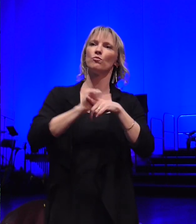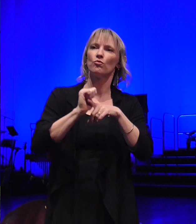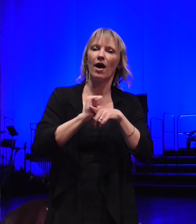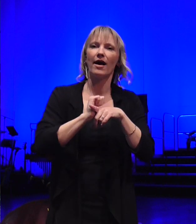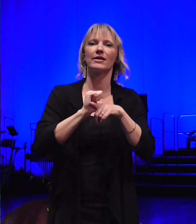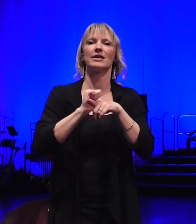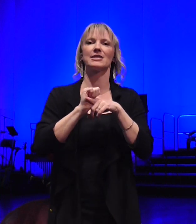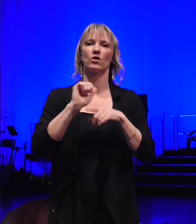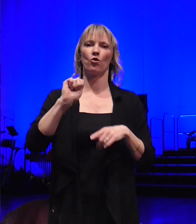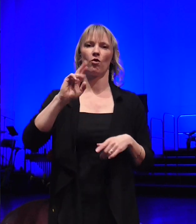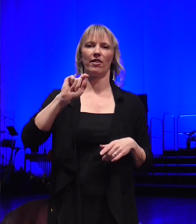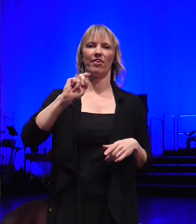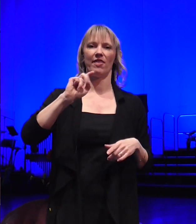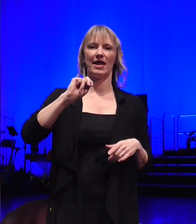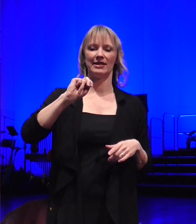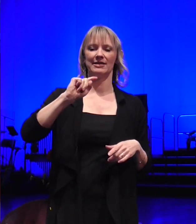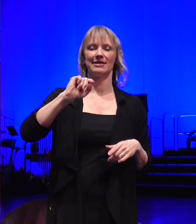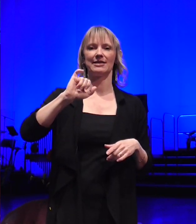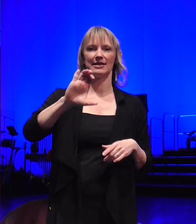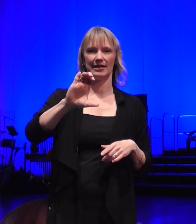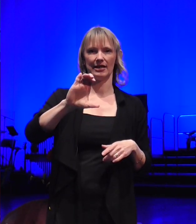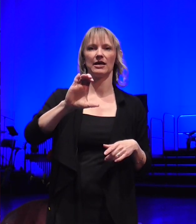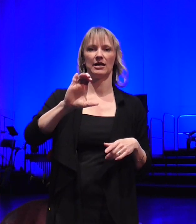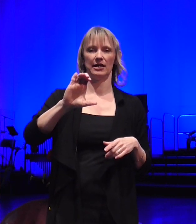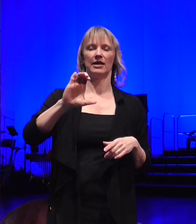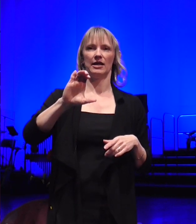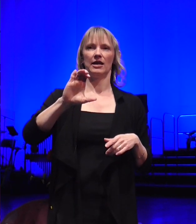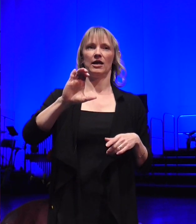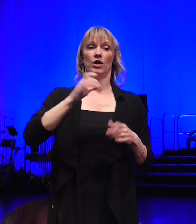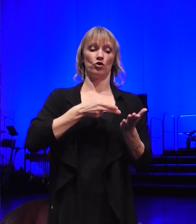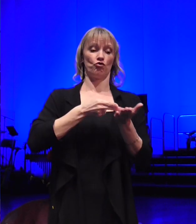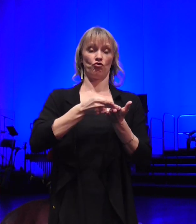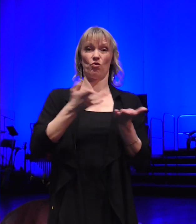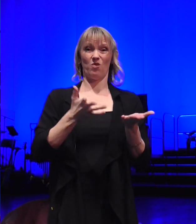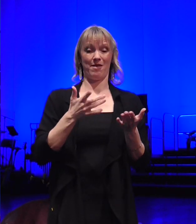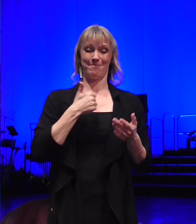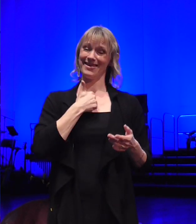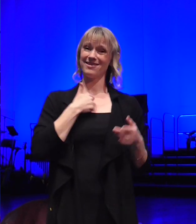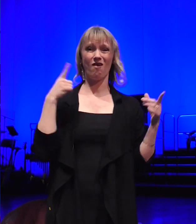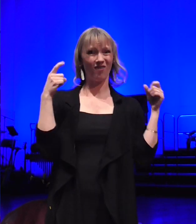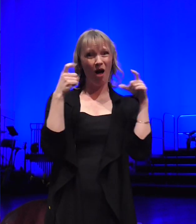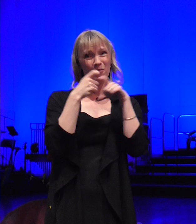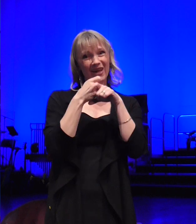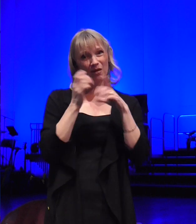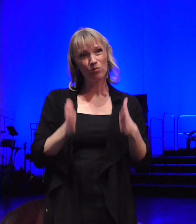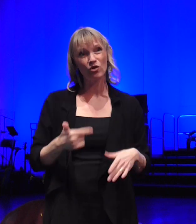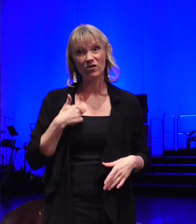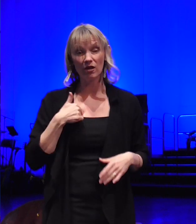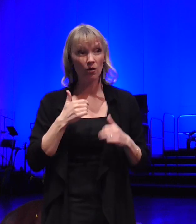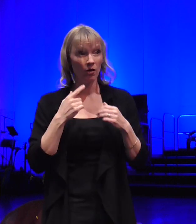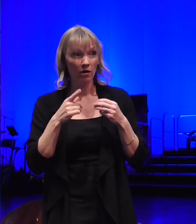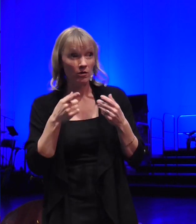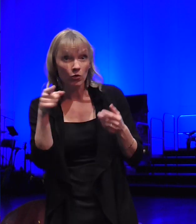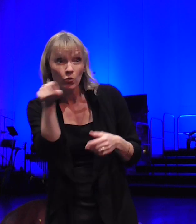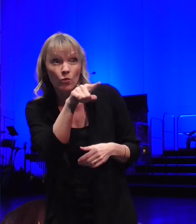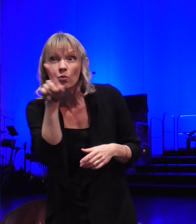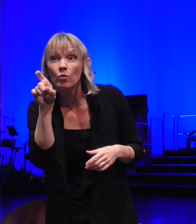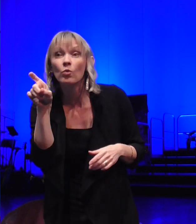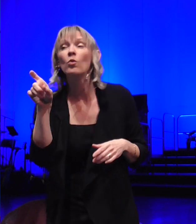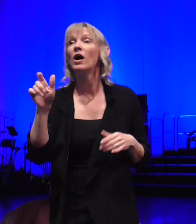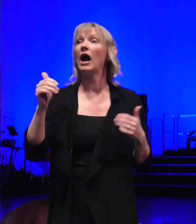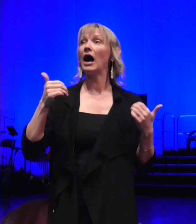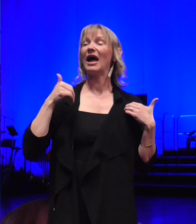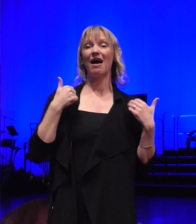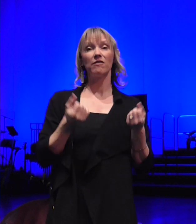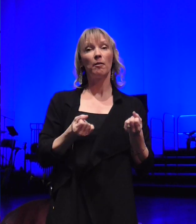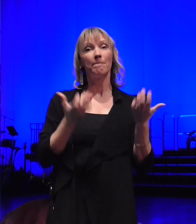authentic. Because the truth is, I'm a very complicated person. How about you? I've